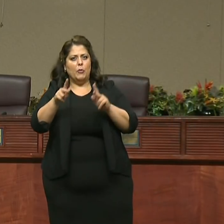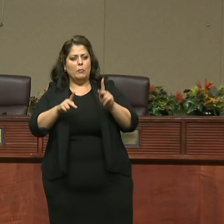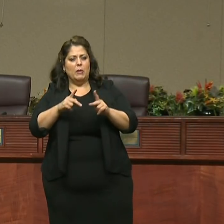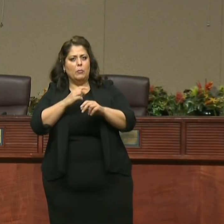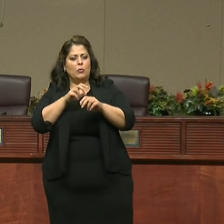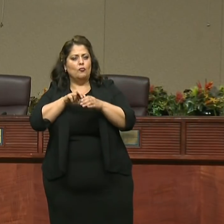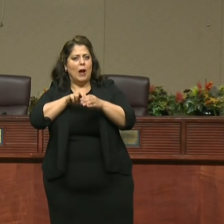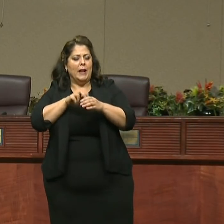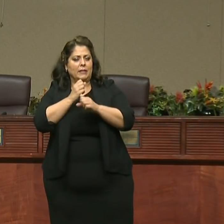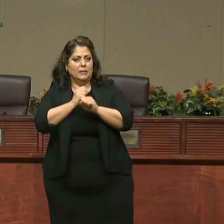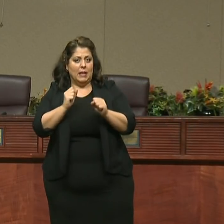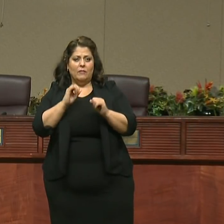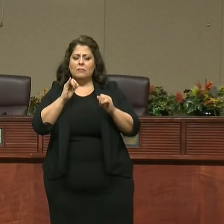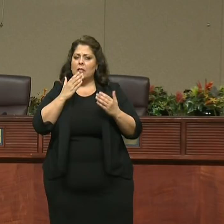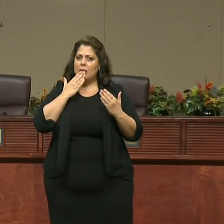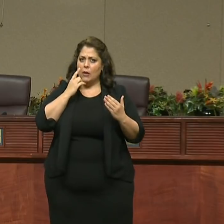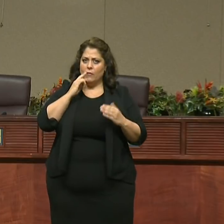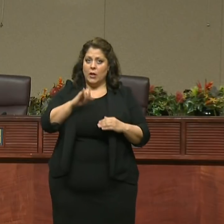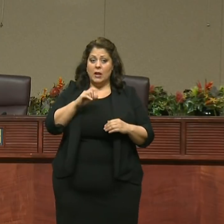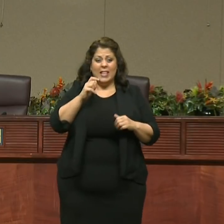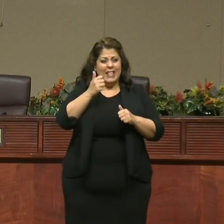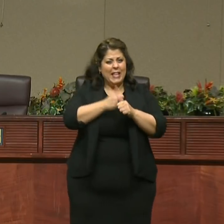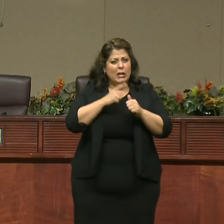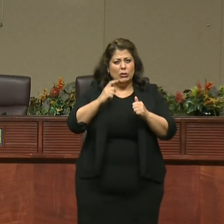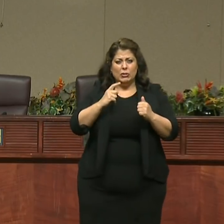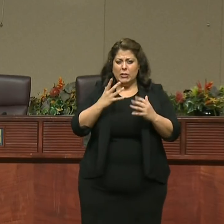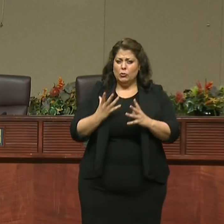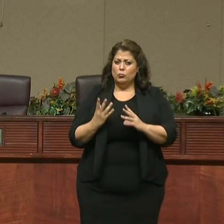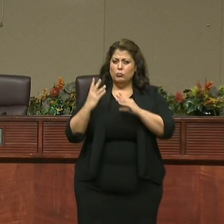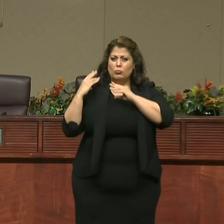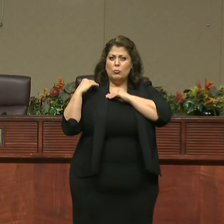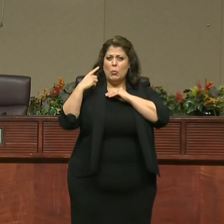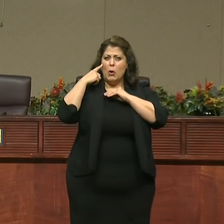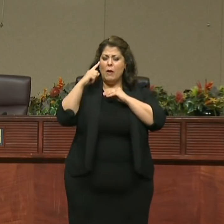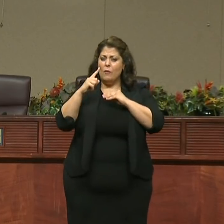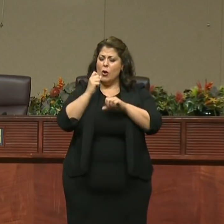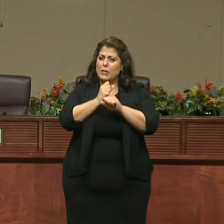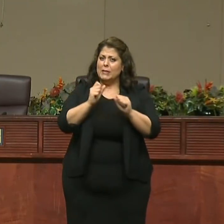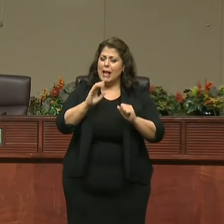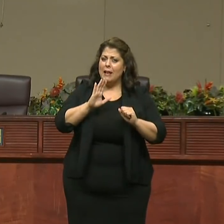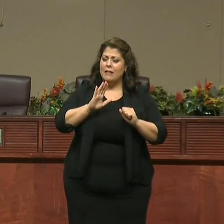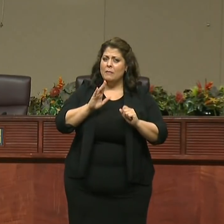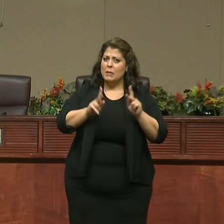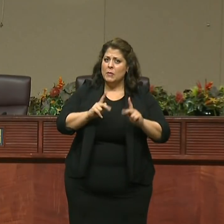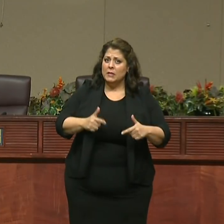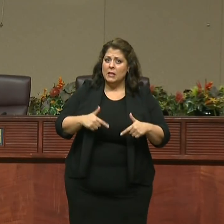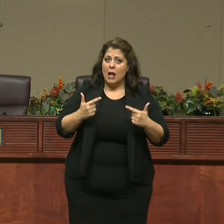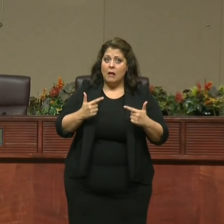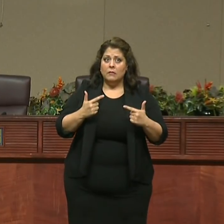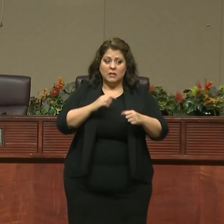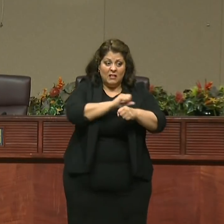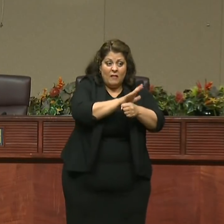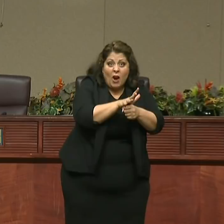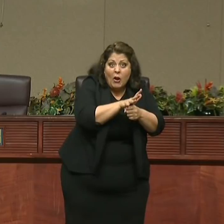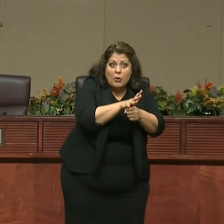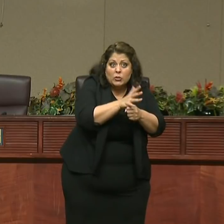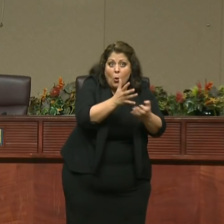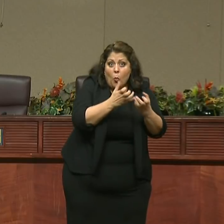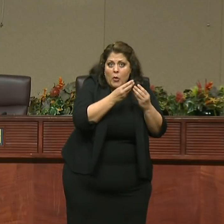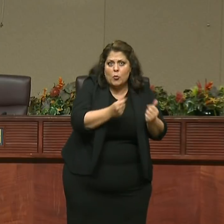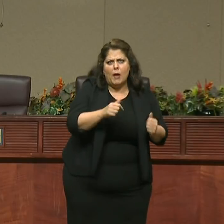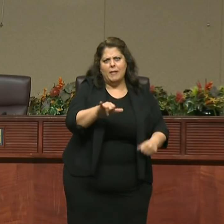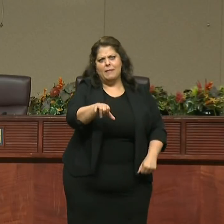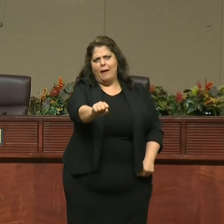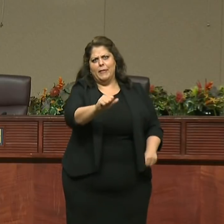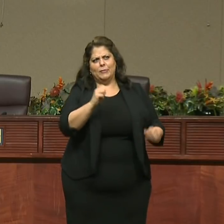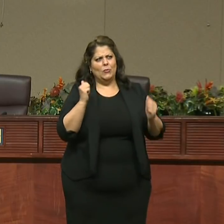to step up and take steps to save lives. We all want the virus to go away. I certainly do, but